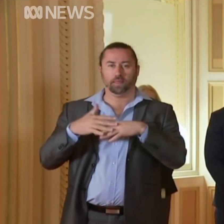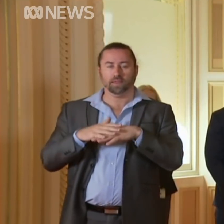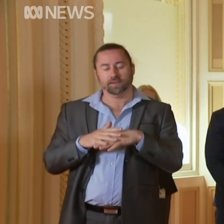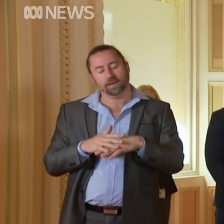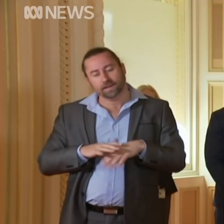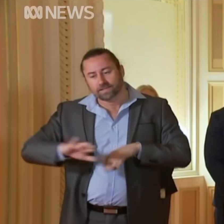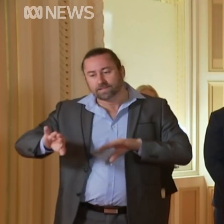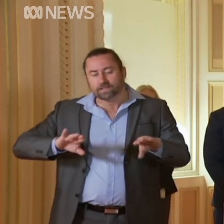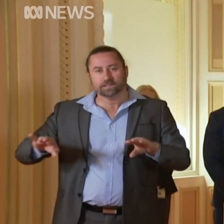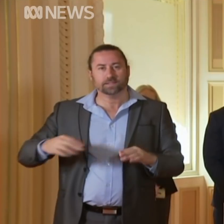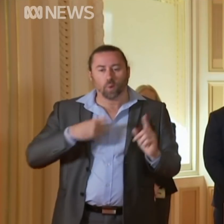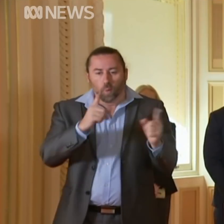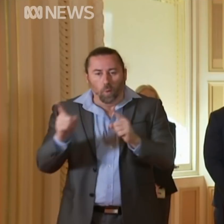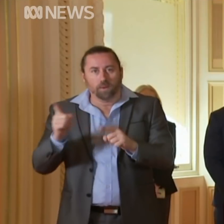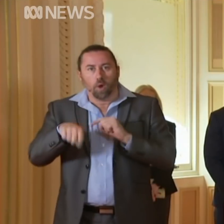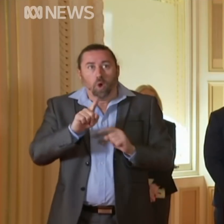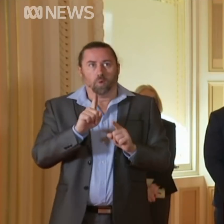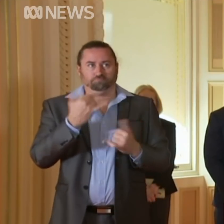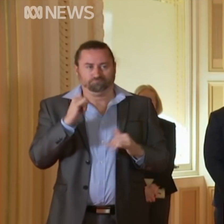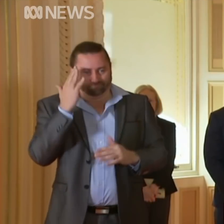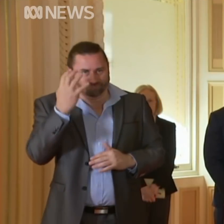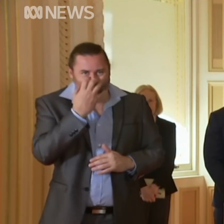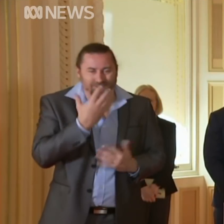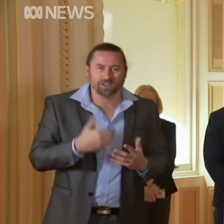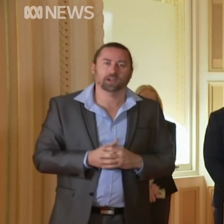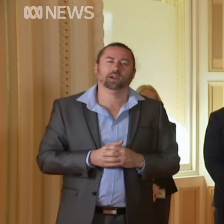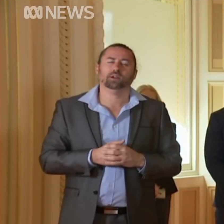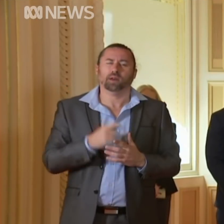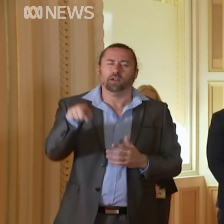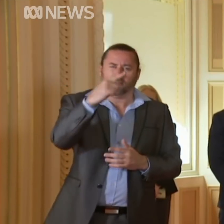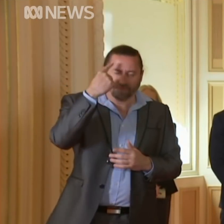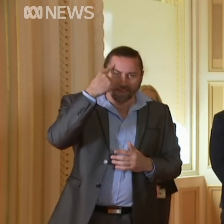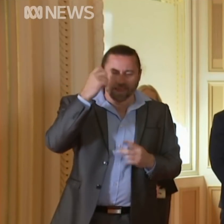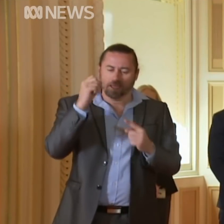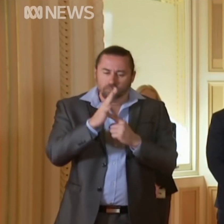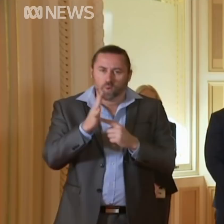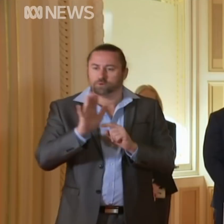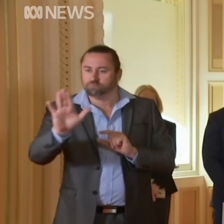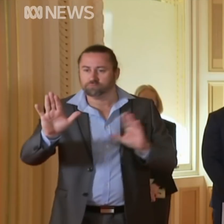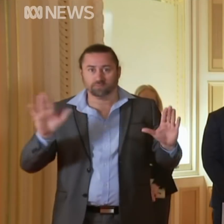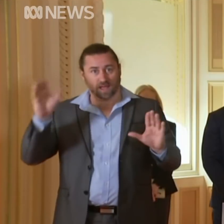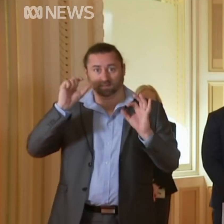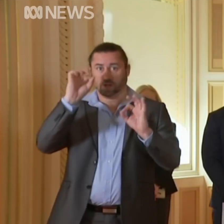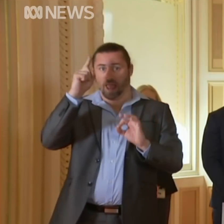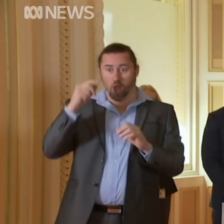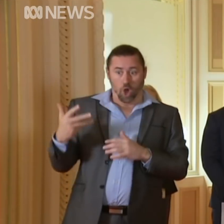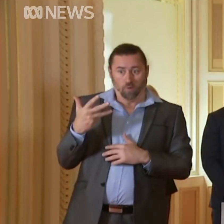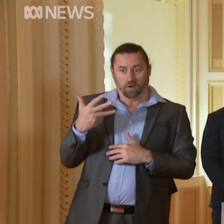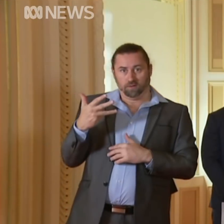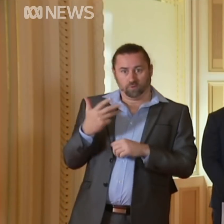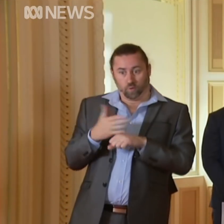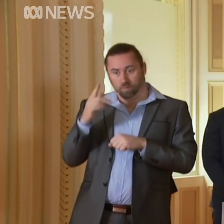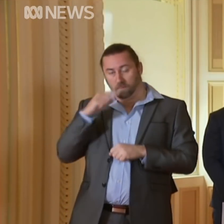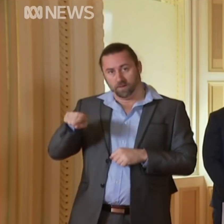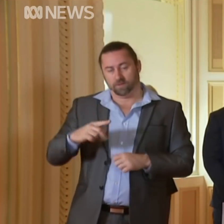that, but the message to the community is please take responsibility for this. At the moment, while we try to deal with this outbreak, we really have to be on top of our game. So